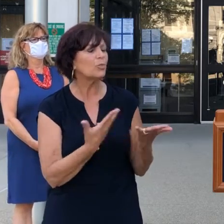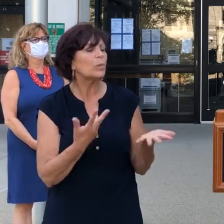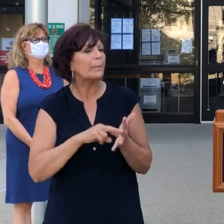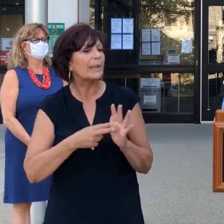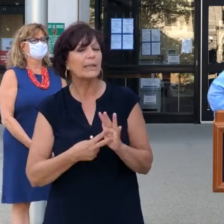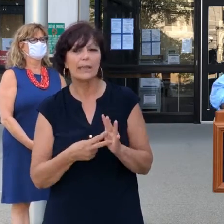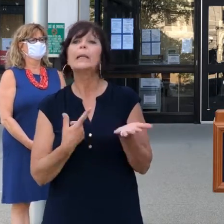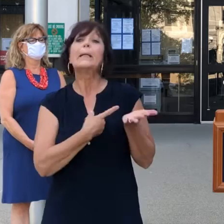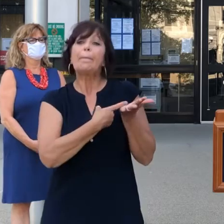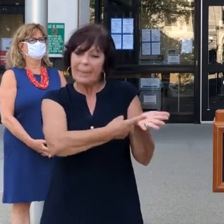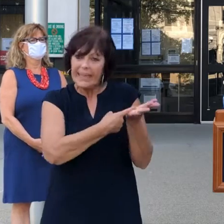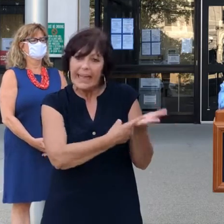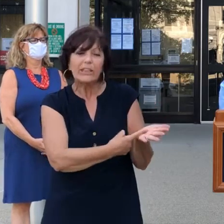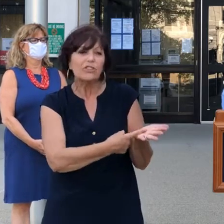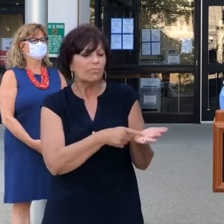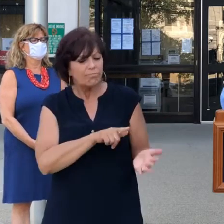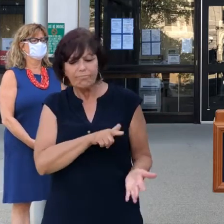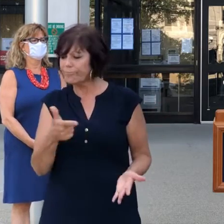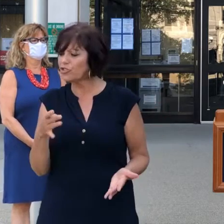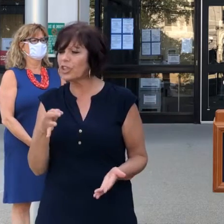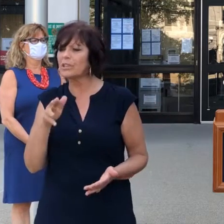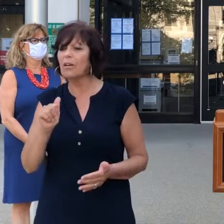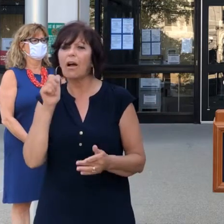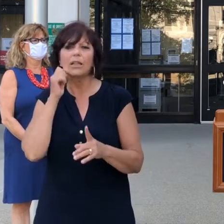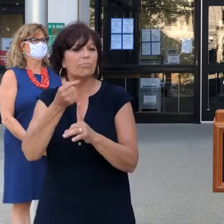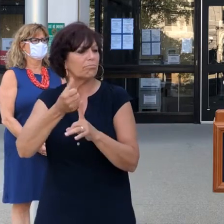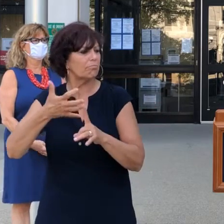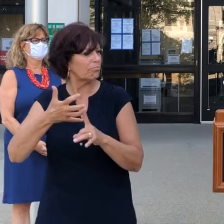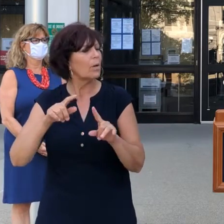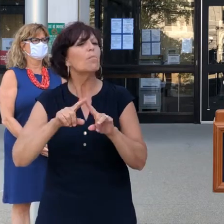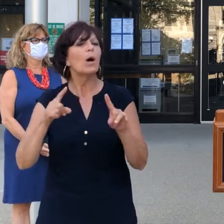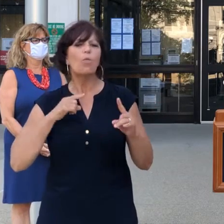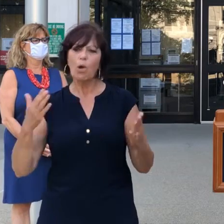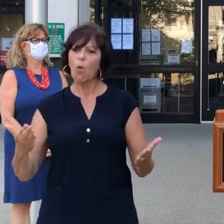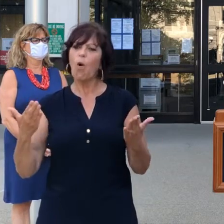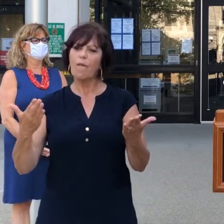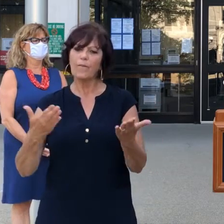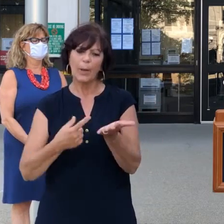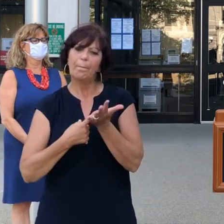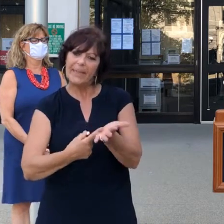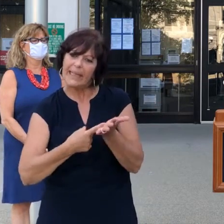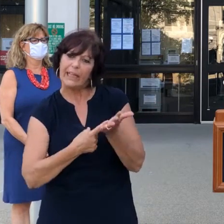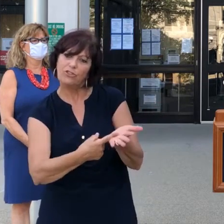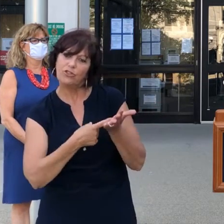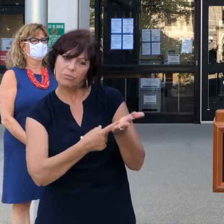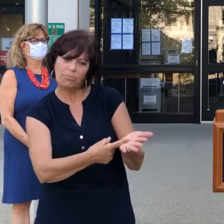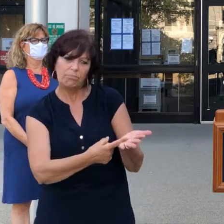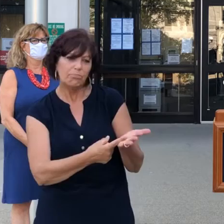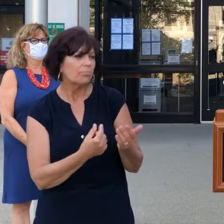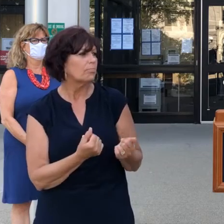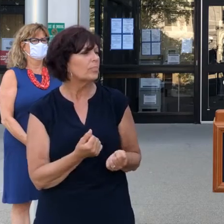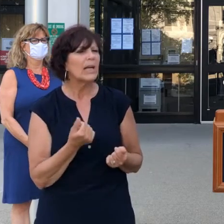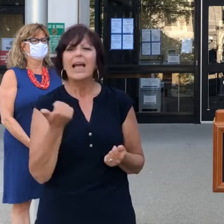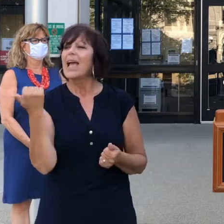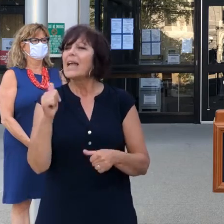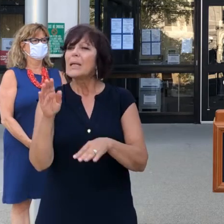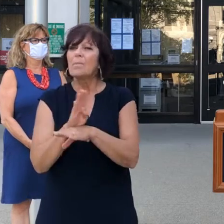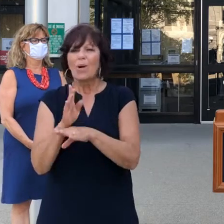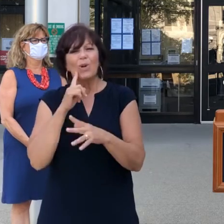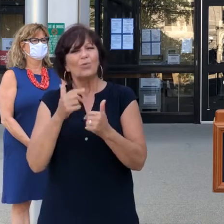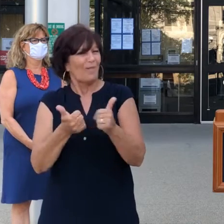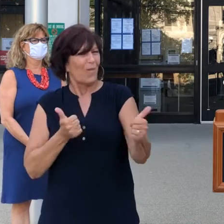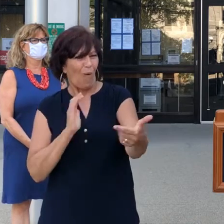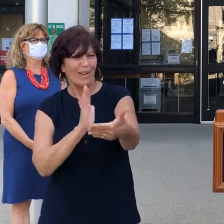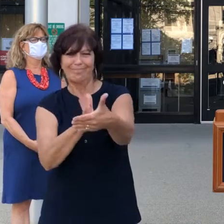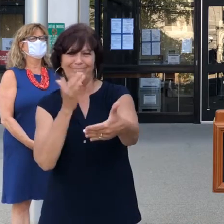It is mediation. I'll turn it over to Jessica to talk a little bit more, but we do offer mediation services to businesses. I think any business would like to avoid a